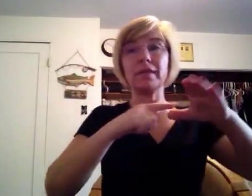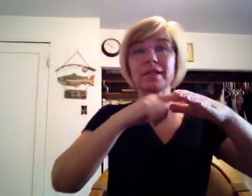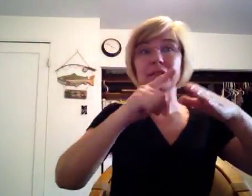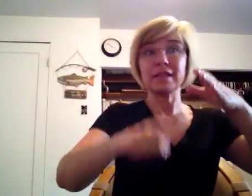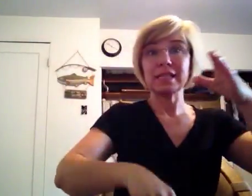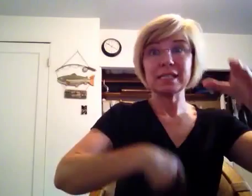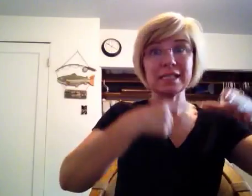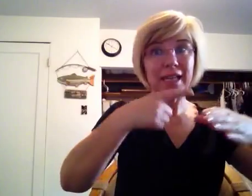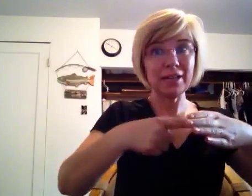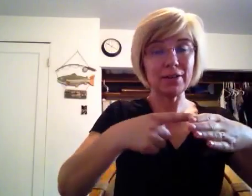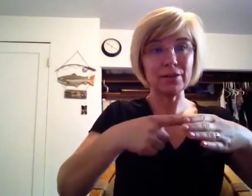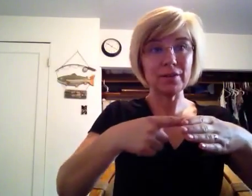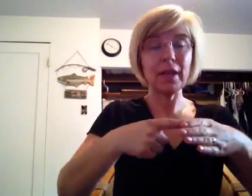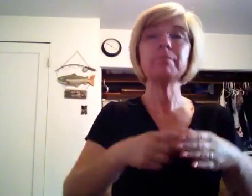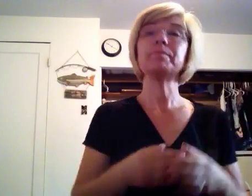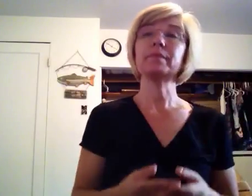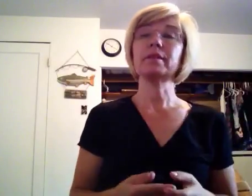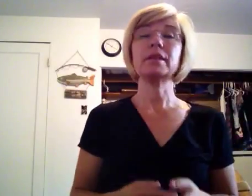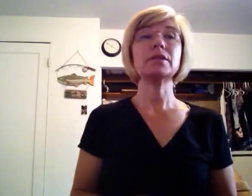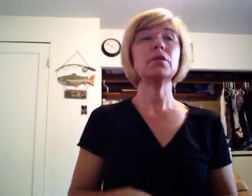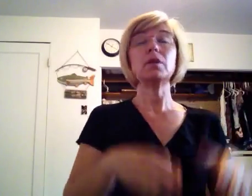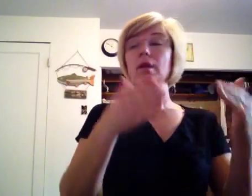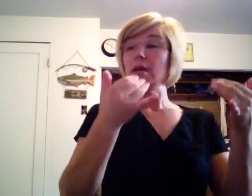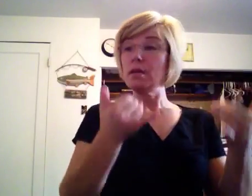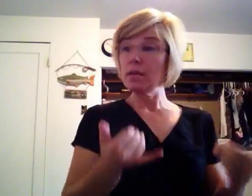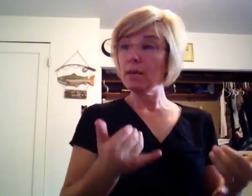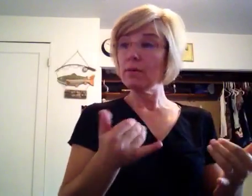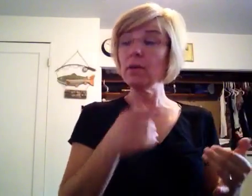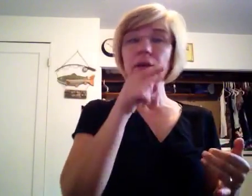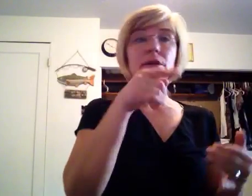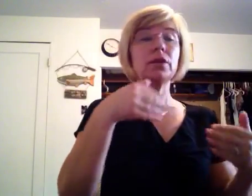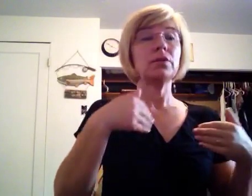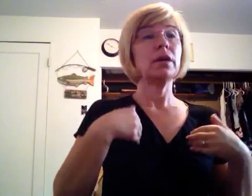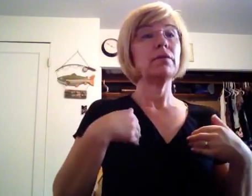Consumers have to feed on producers or other consumers to survive.